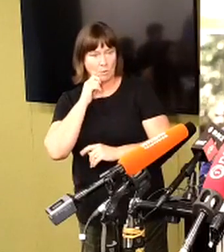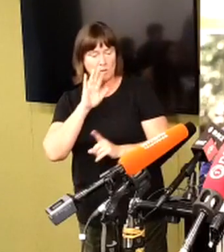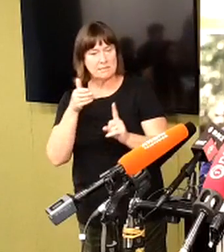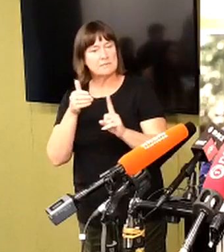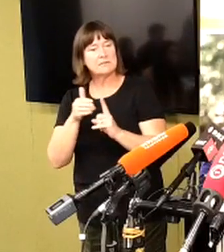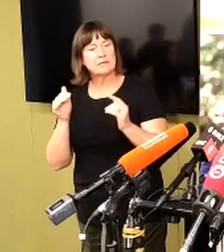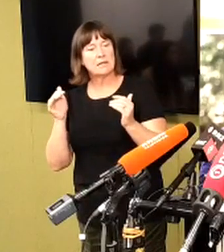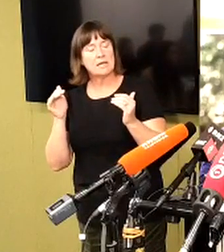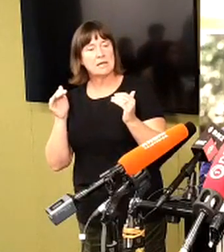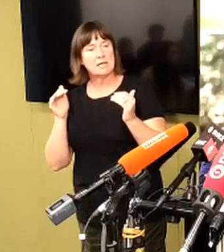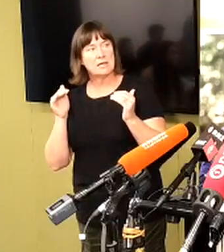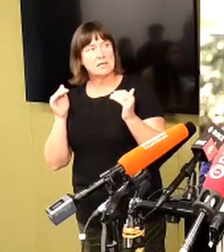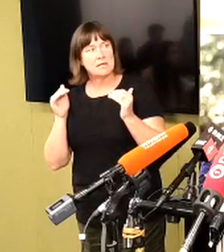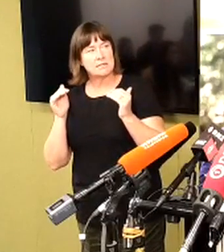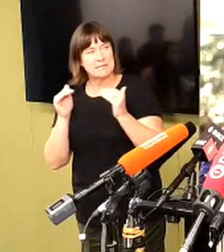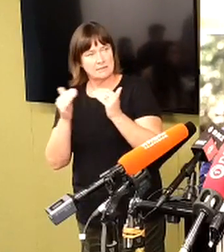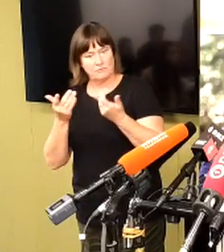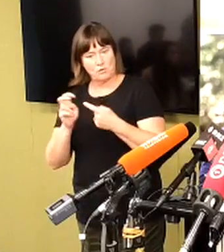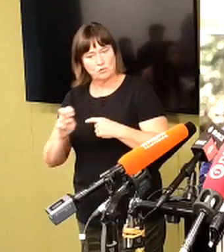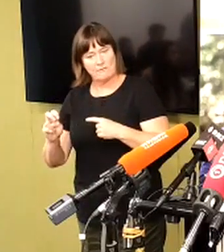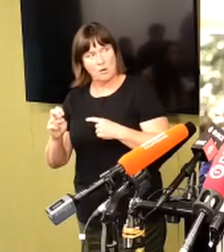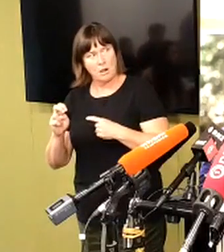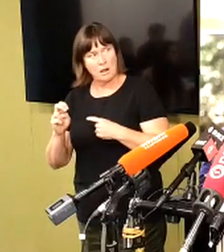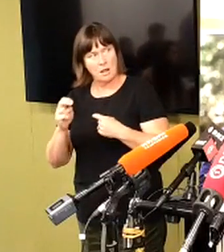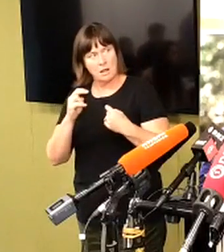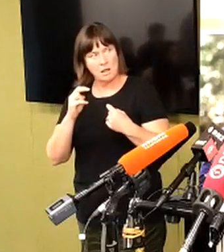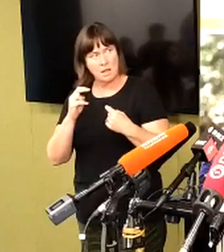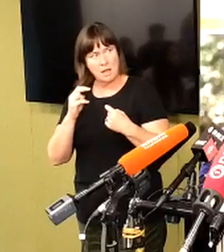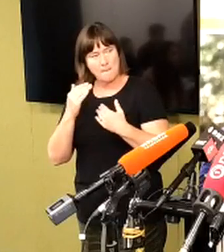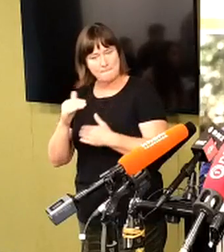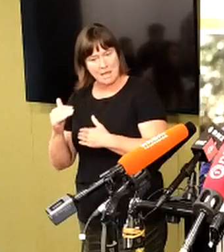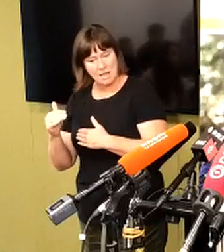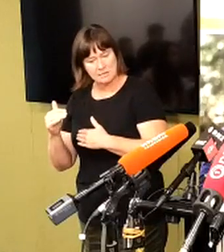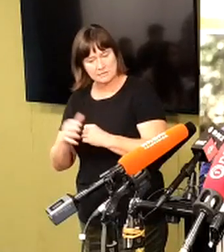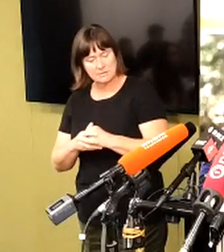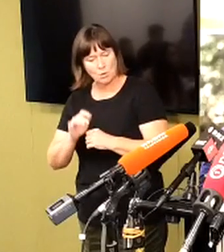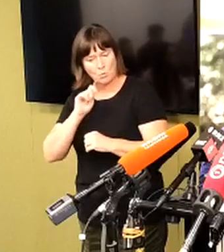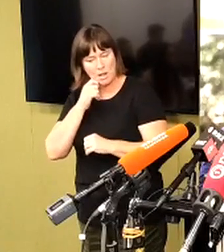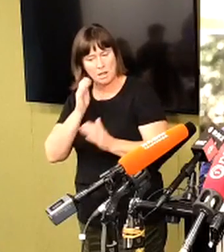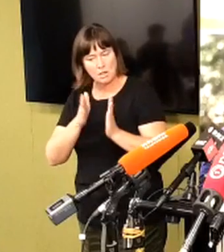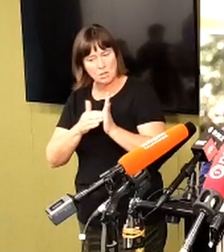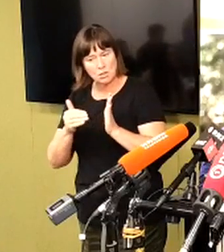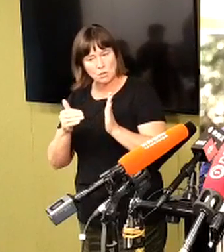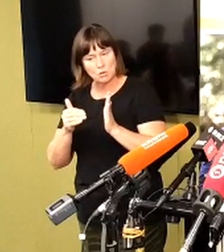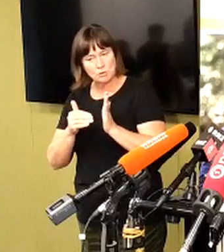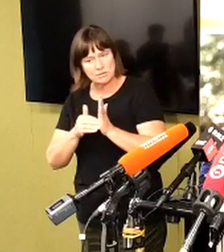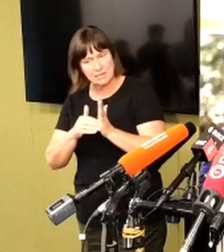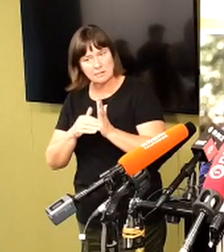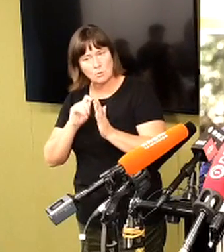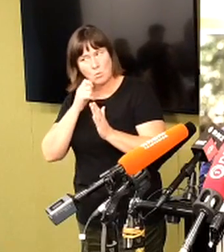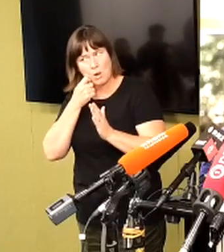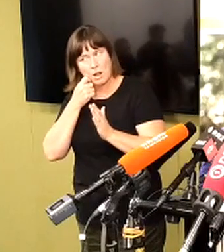New Zealand to lift the travel ban to other countries? So Yes. New Zealand will consider imposing a ban on